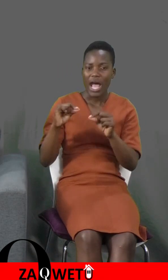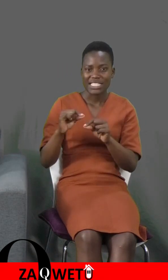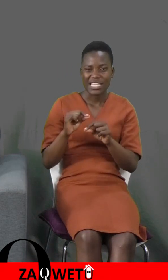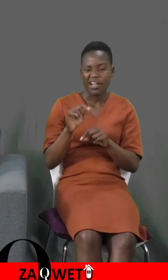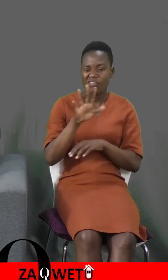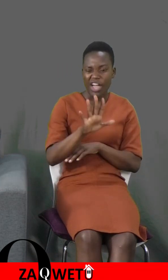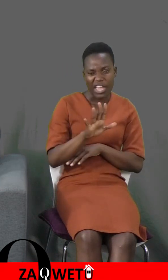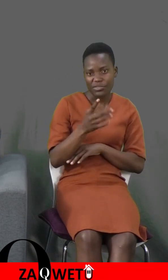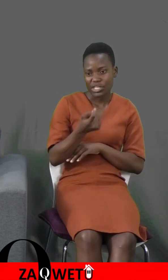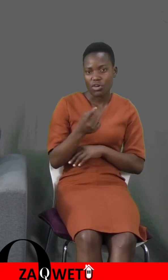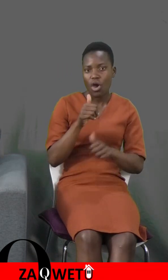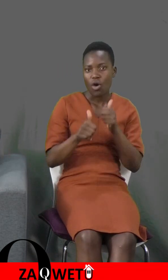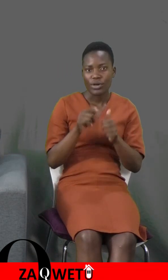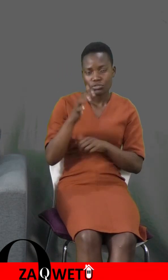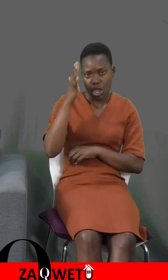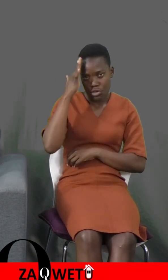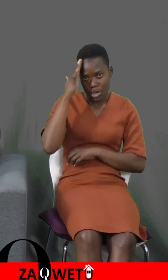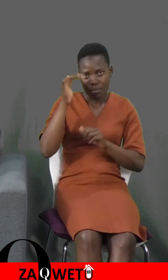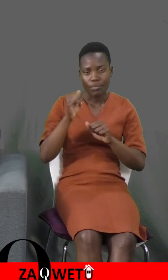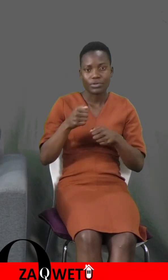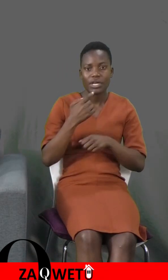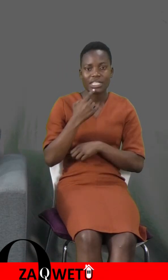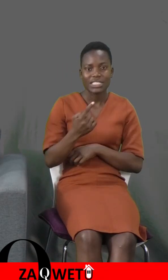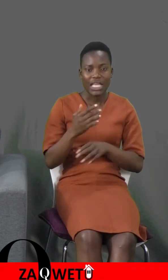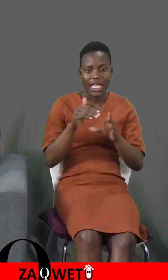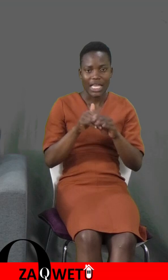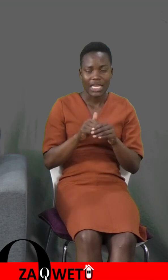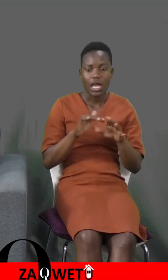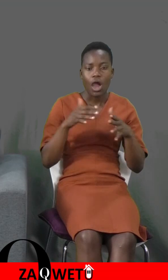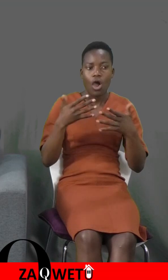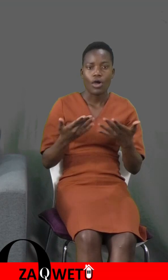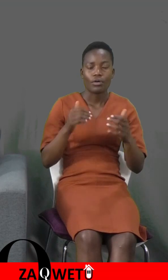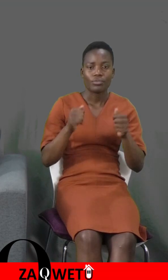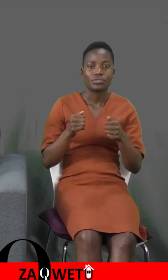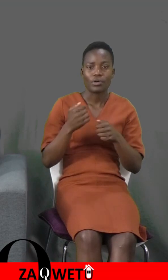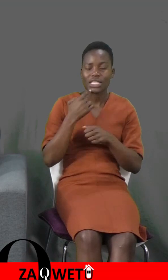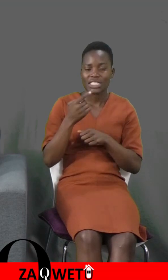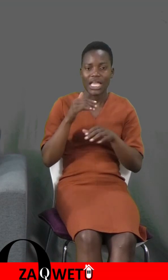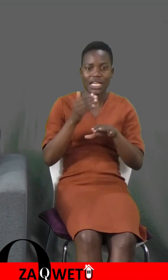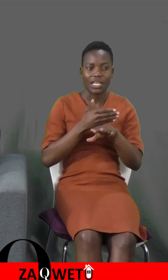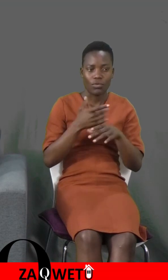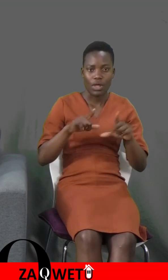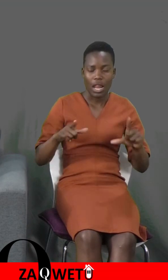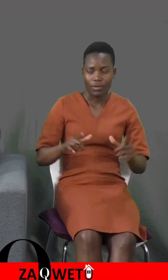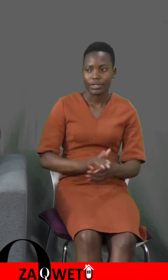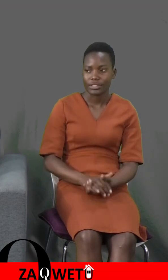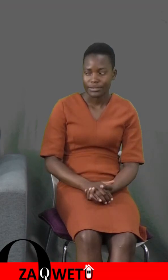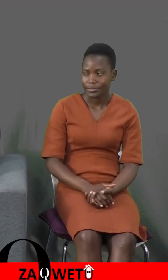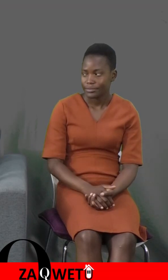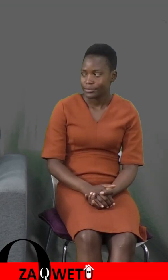words that you can say in your or you can say it in your motherland culture. This